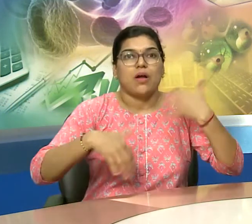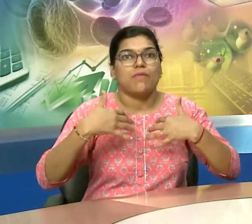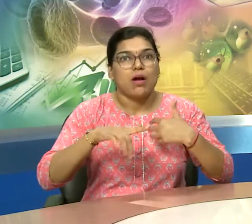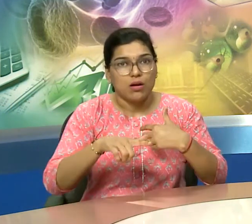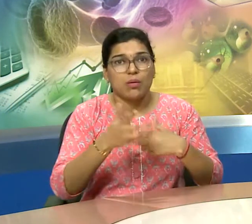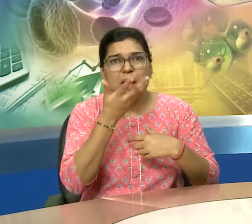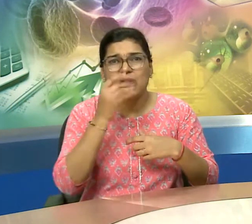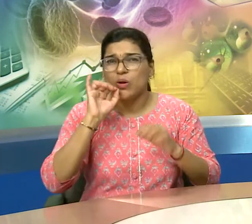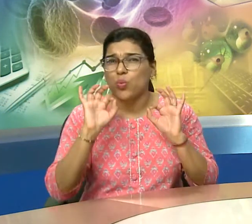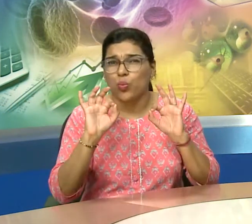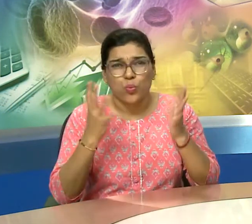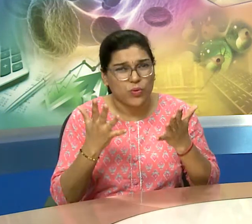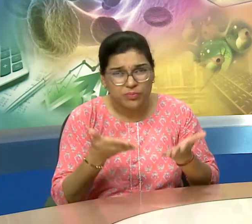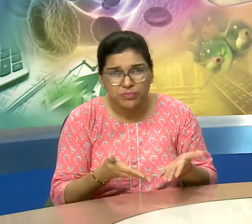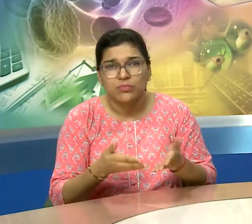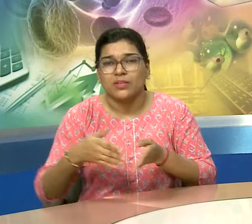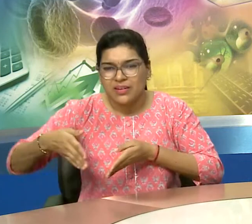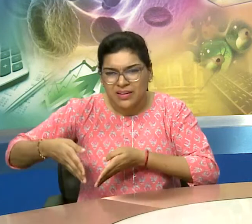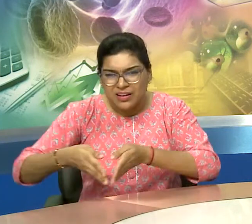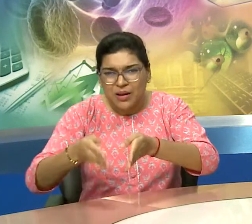and the lack of hygienic conditions